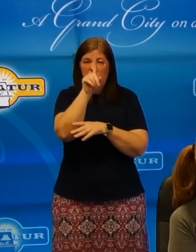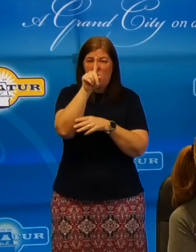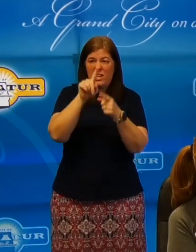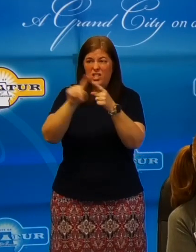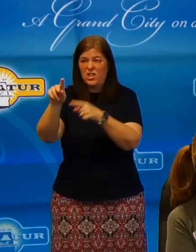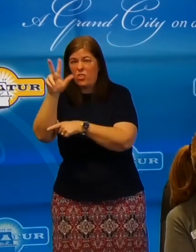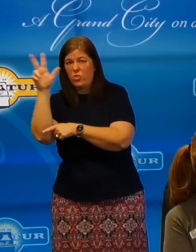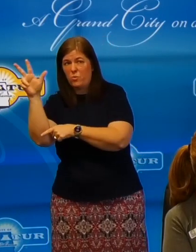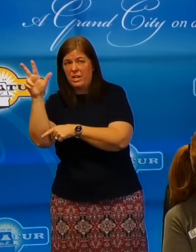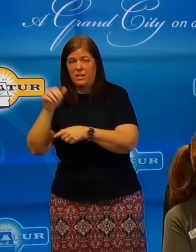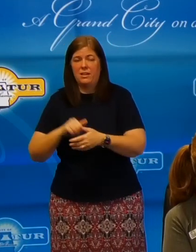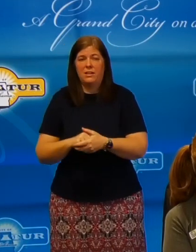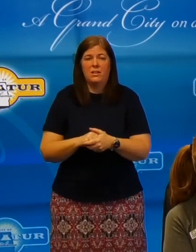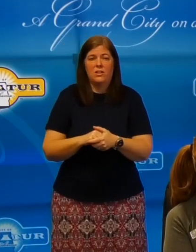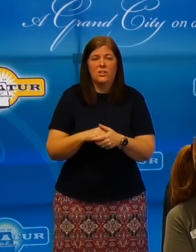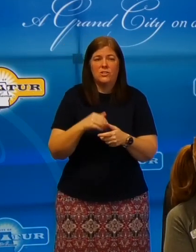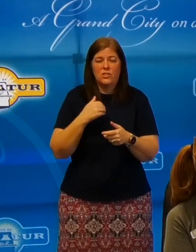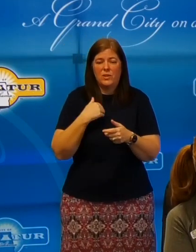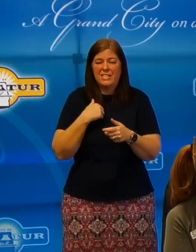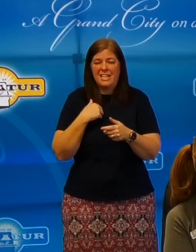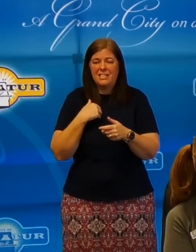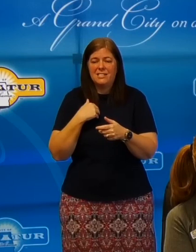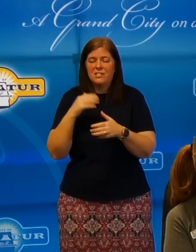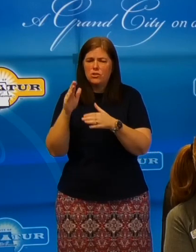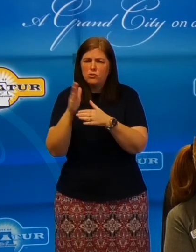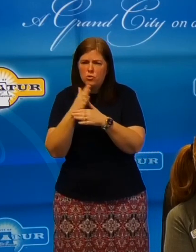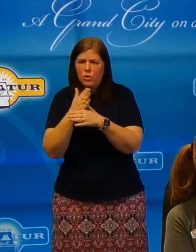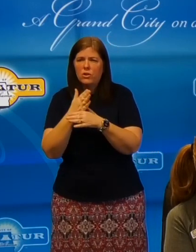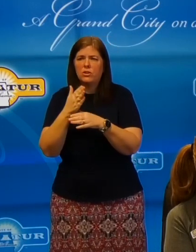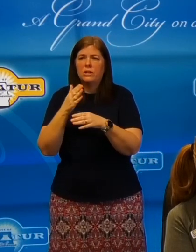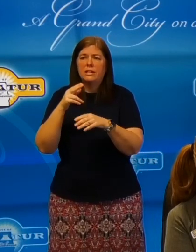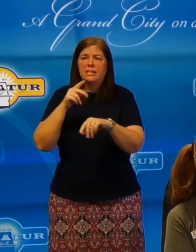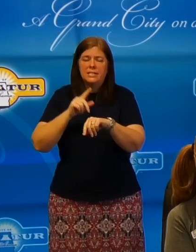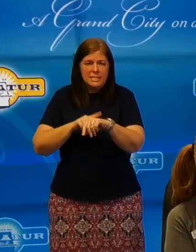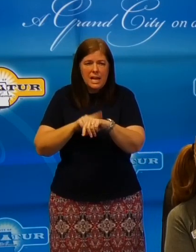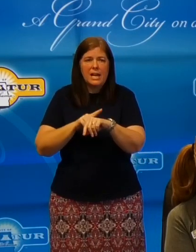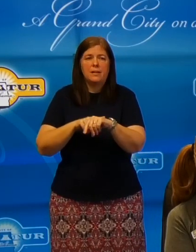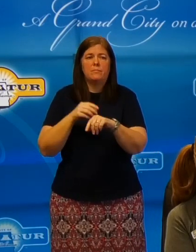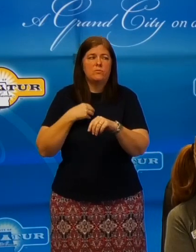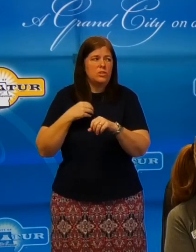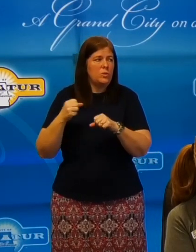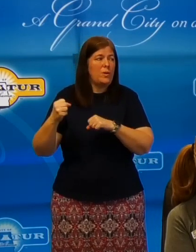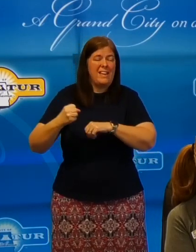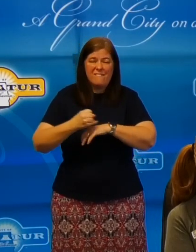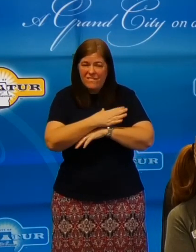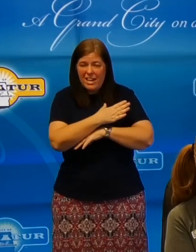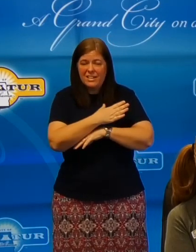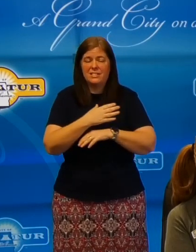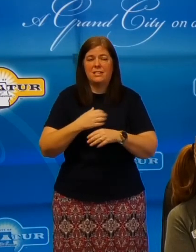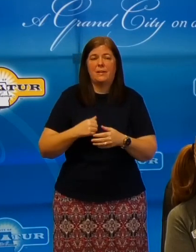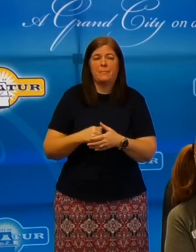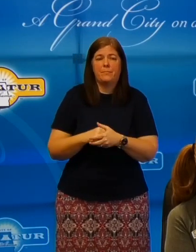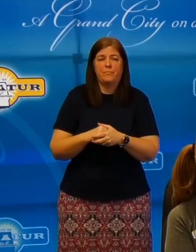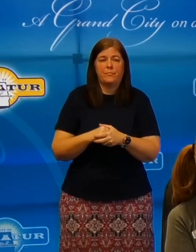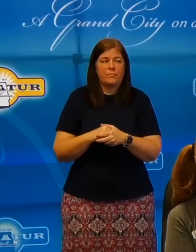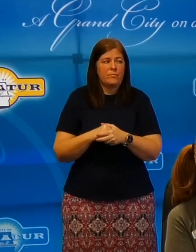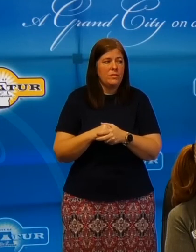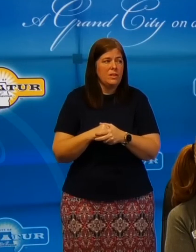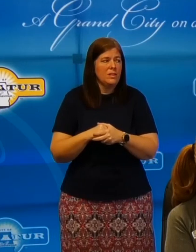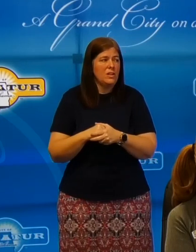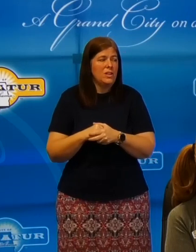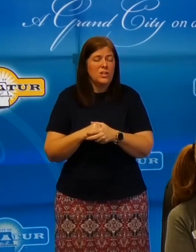person. If I were to infect, it would be 1, 3, 9, 27, 81, 243, 729.